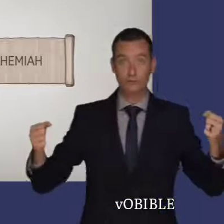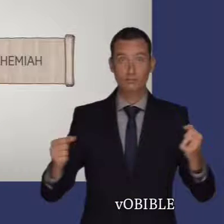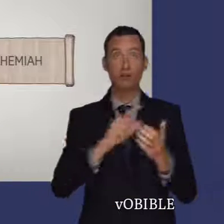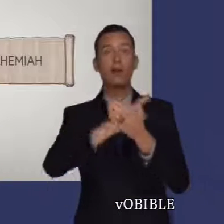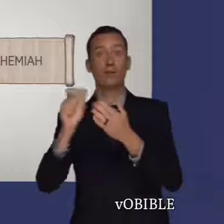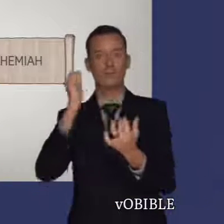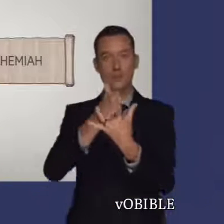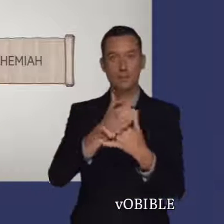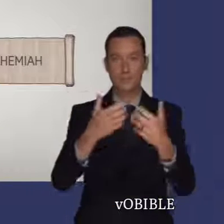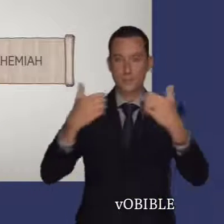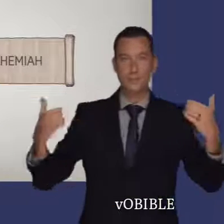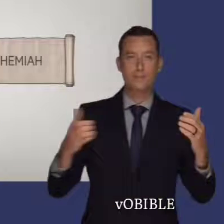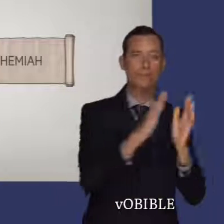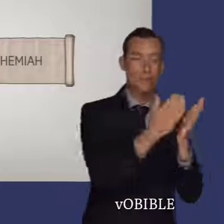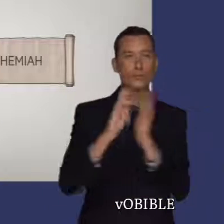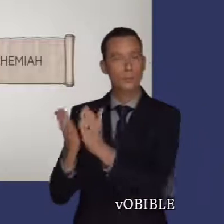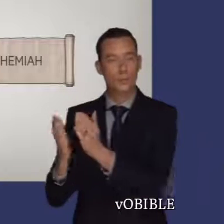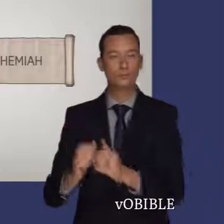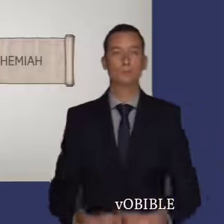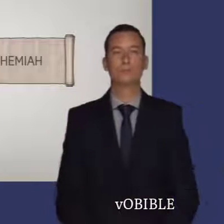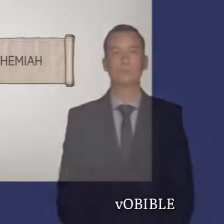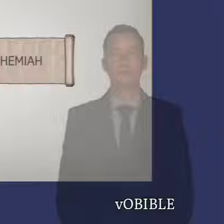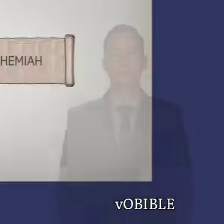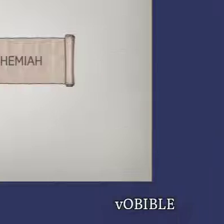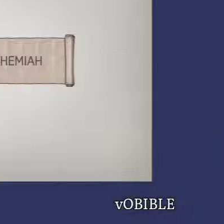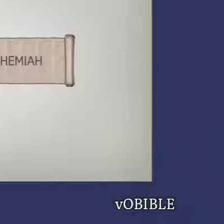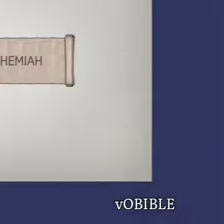was divided into the two books we have in our Bibles today.